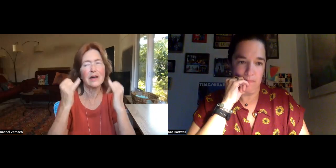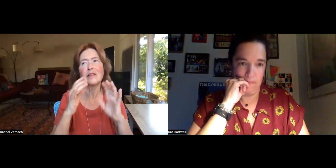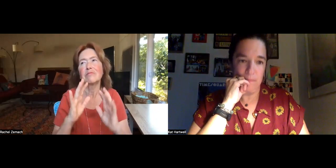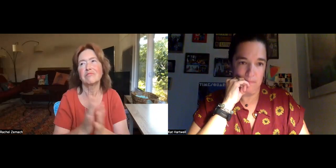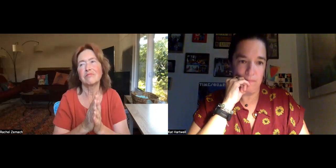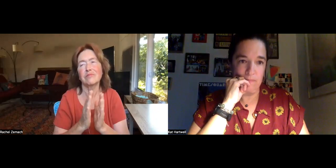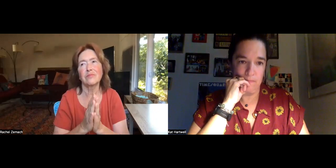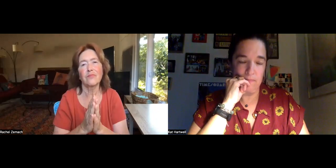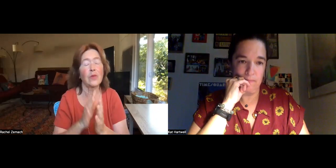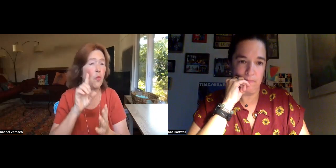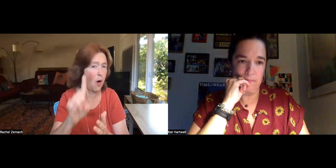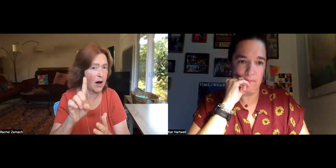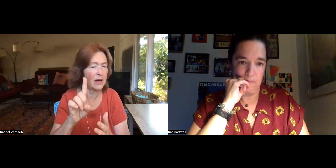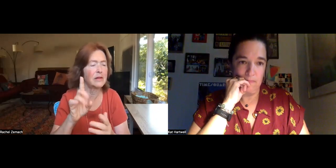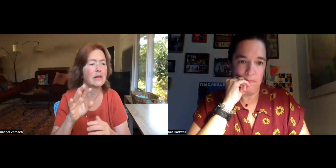ideas. One.